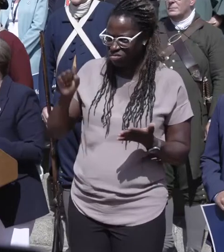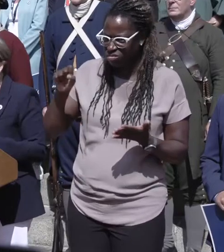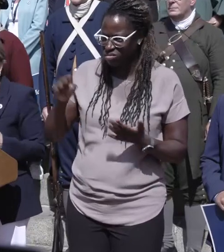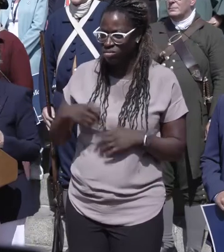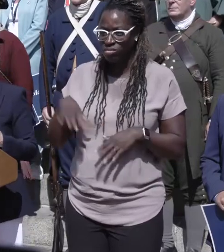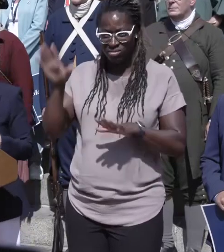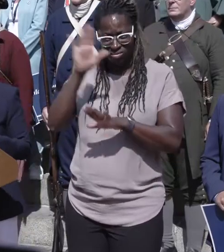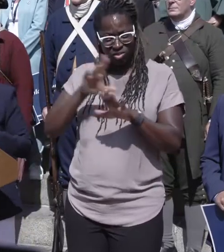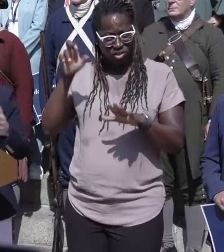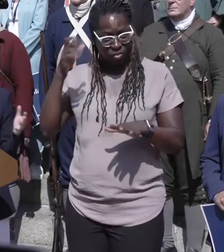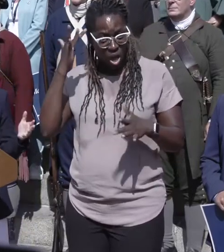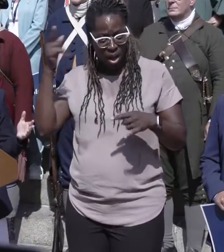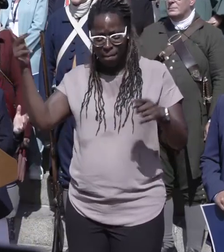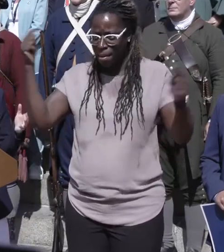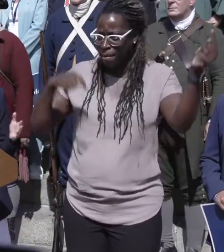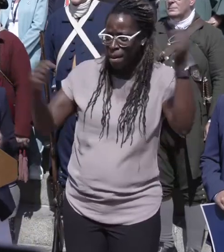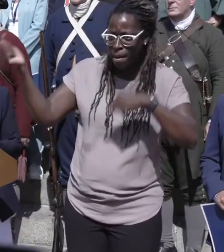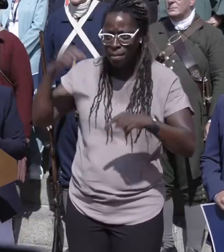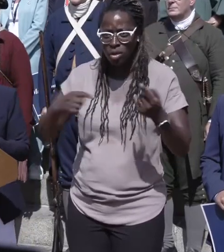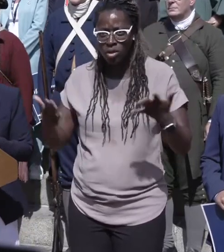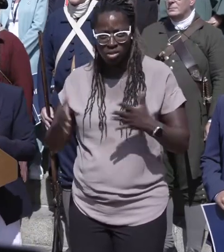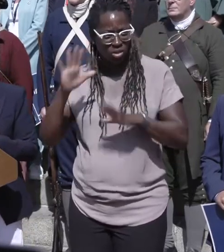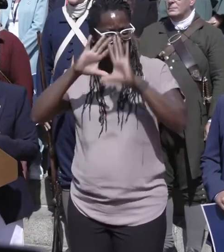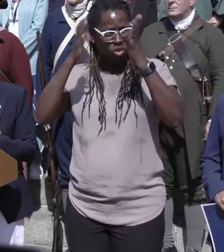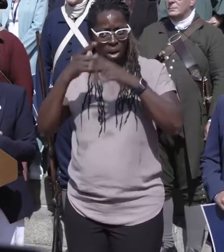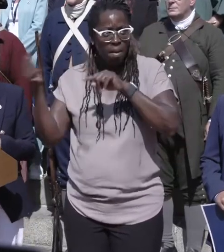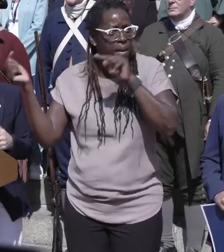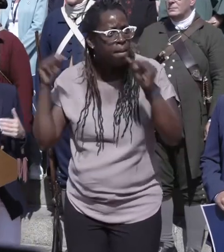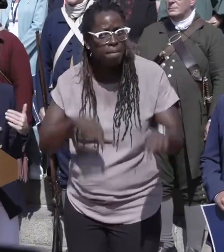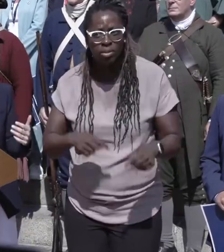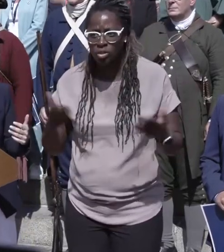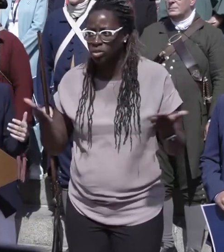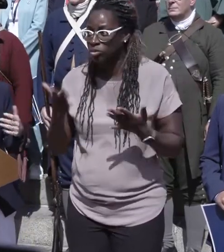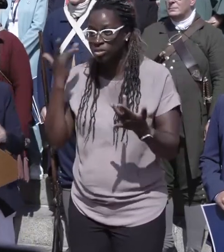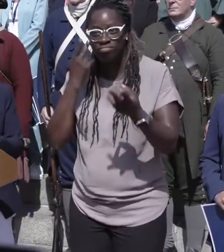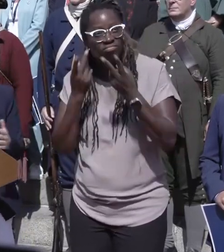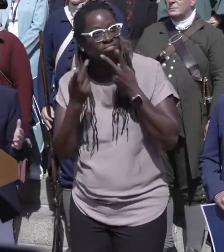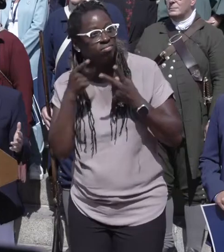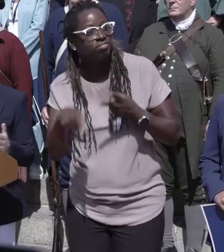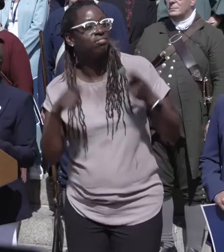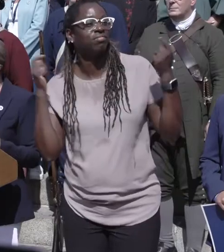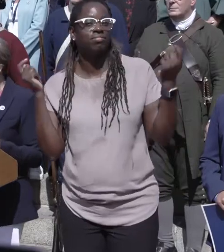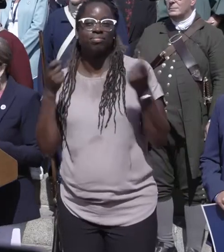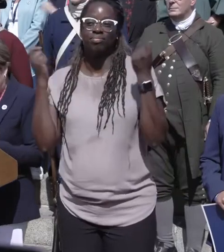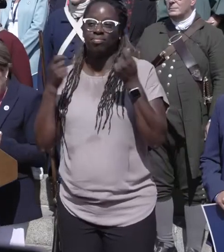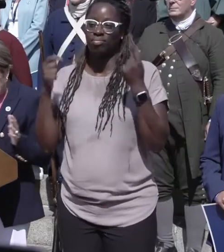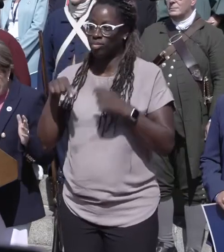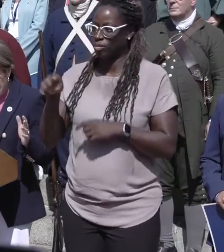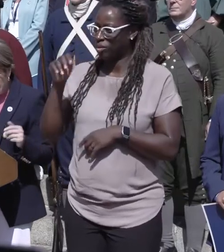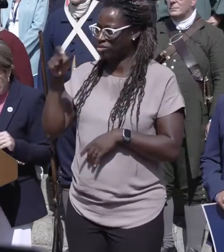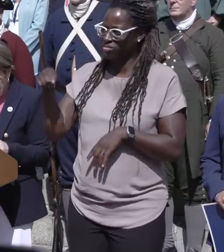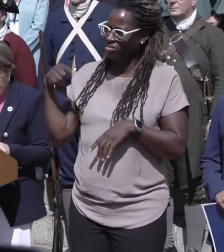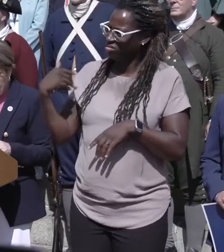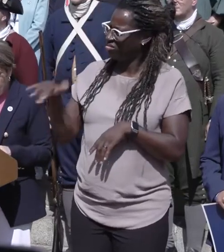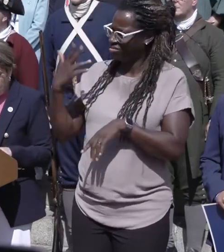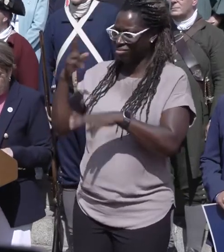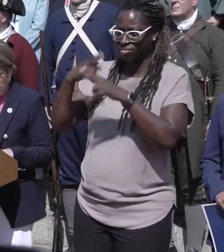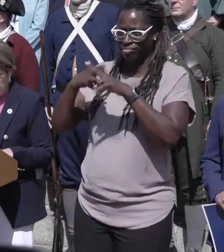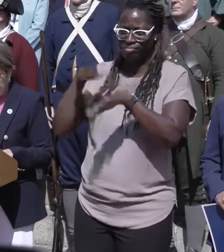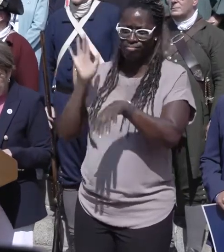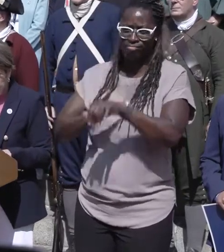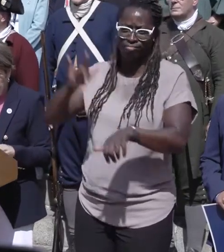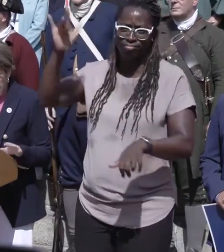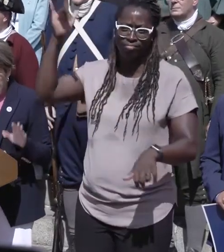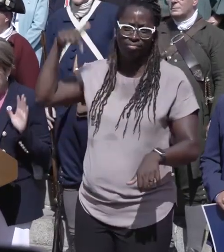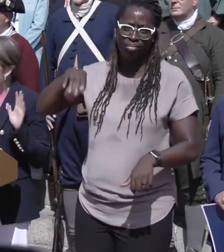and to celebrate where it all began. Companies, nonprofits, groups, individuals, cities and towns in every corner